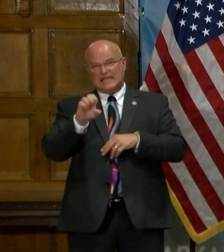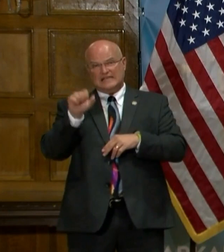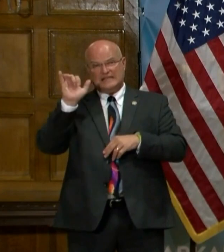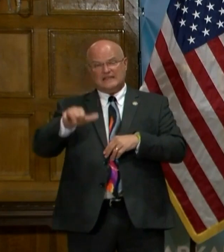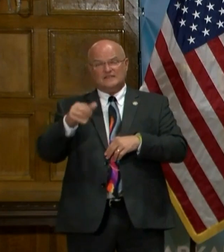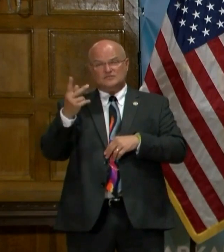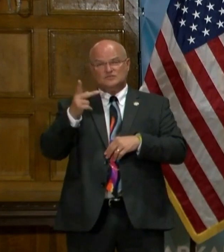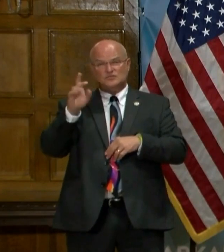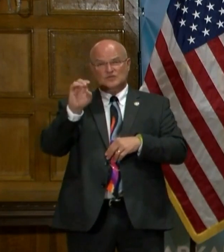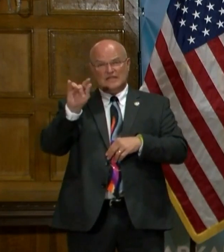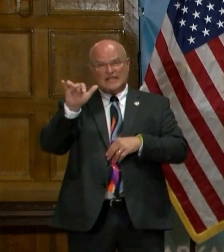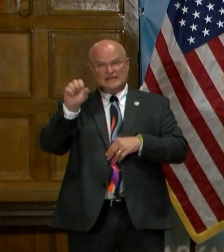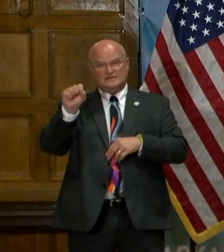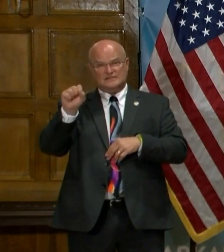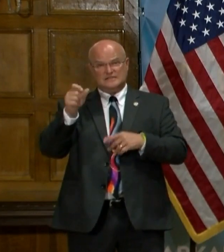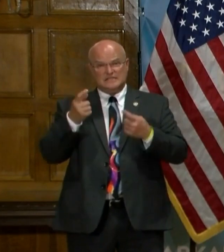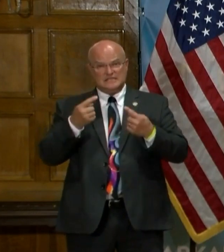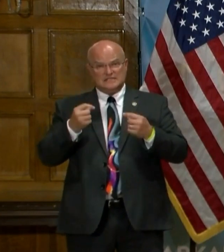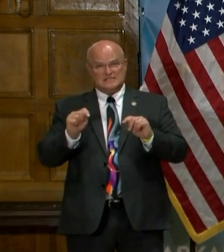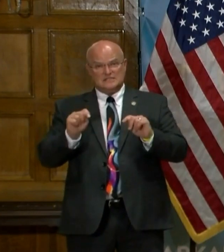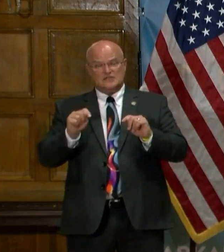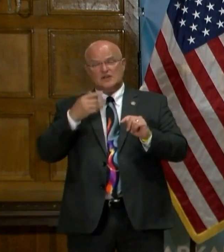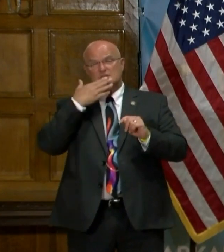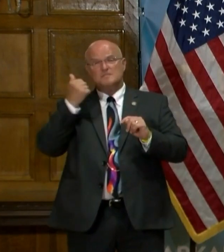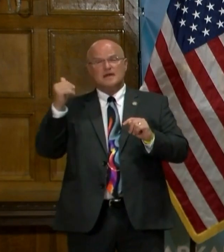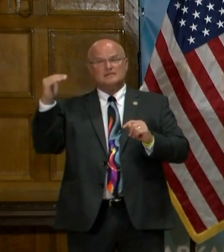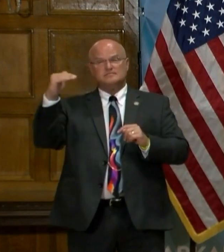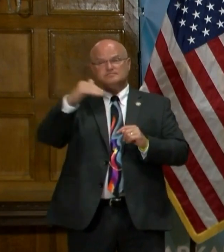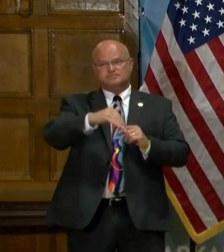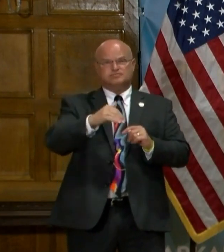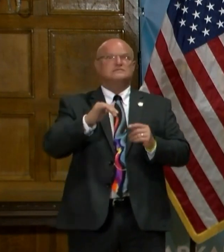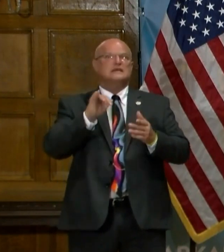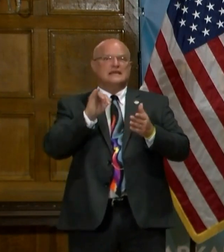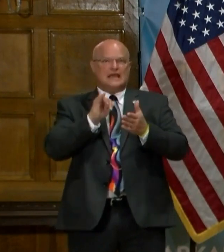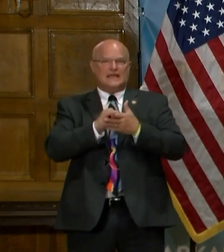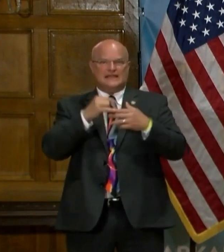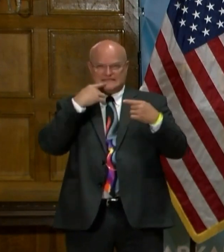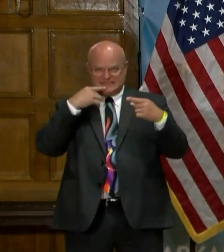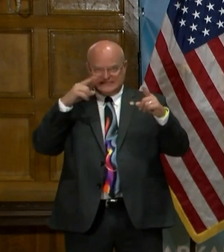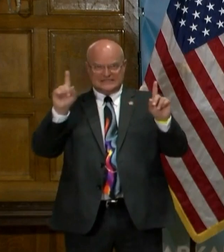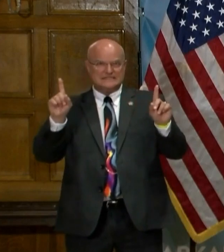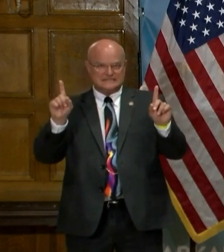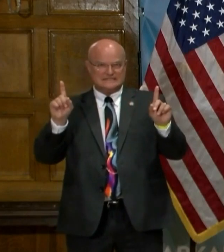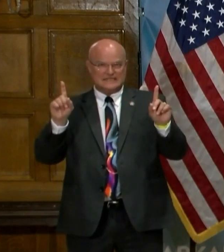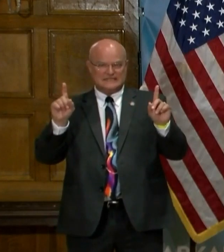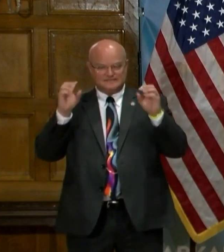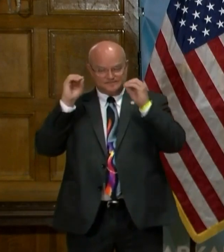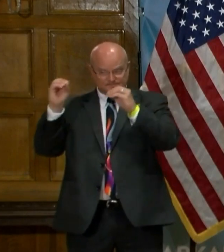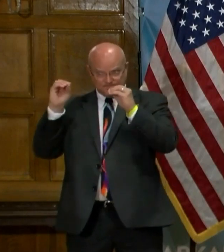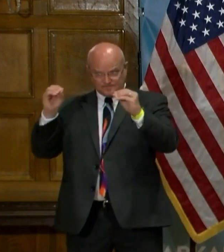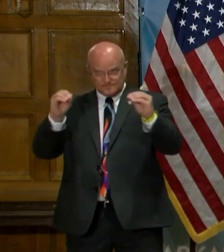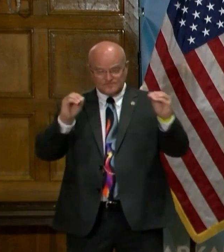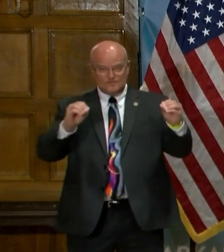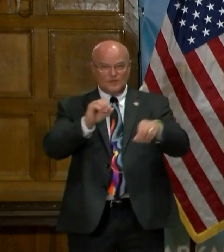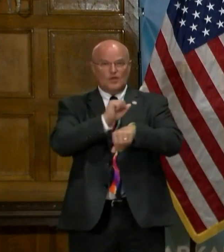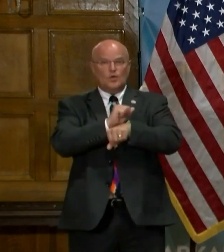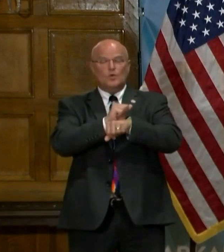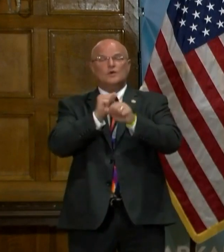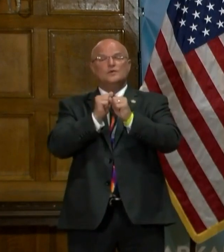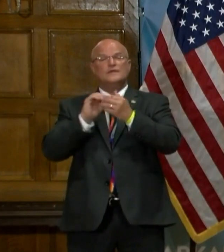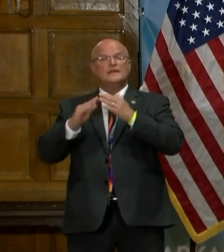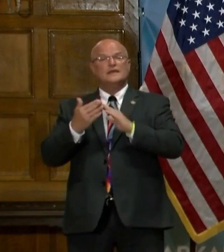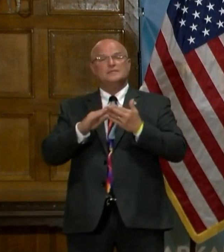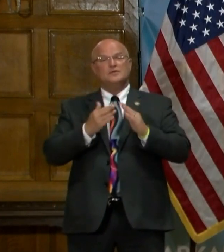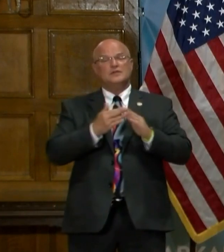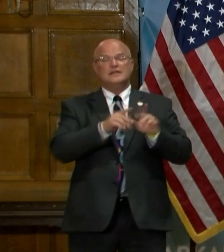in those counties and is starting to be on a better trend. That is a success of education, working with the